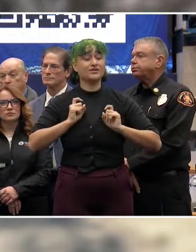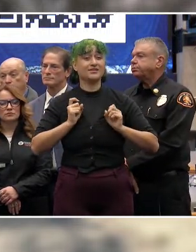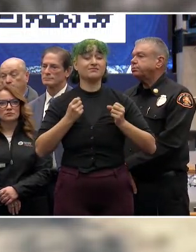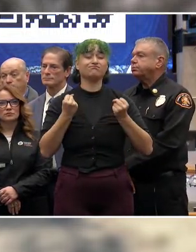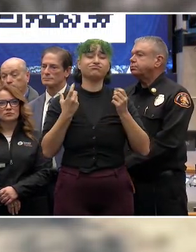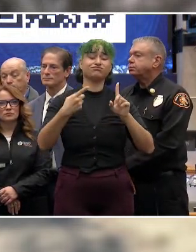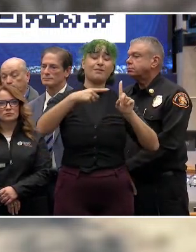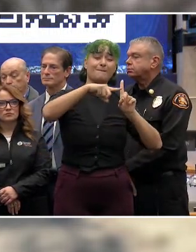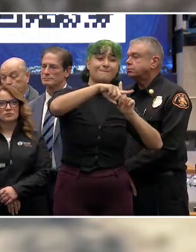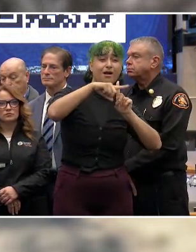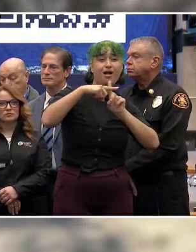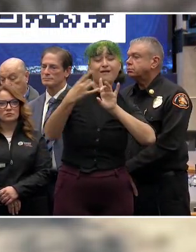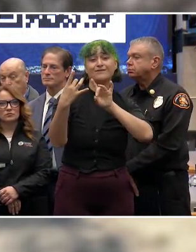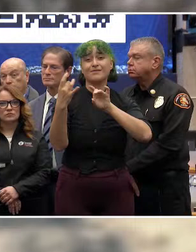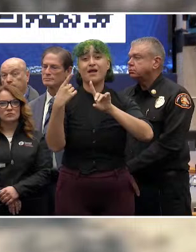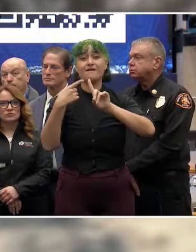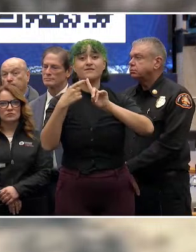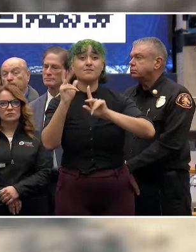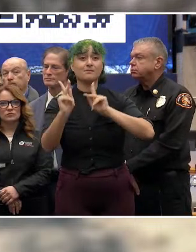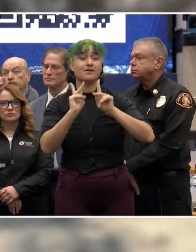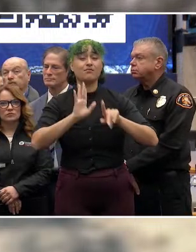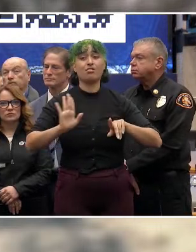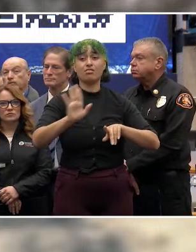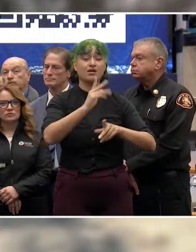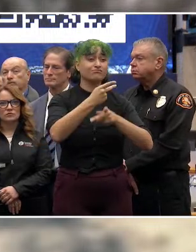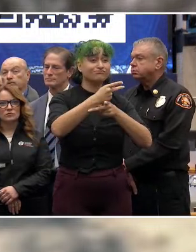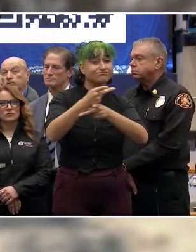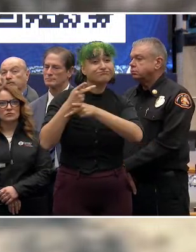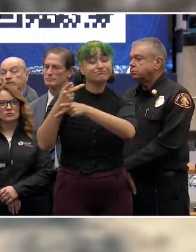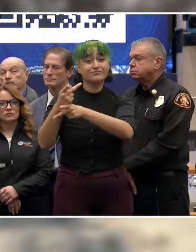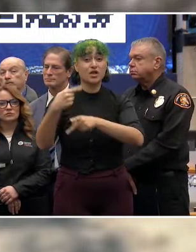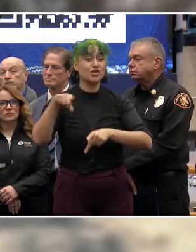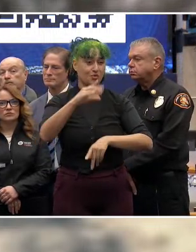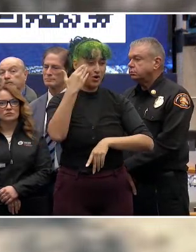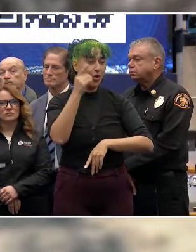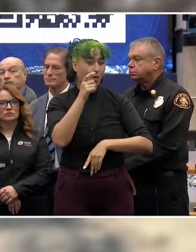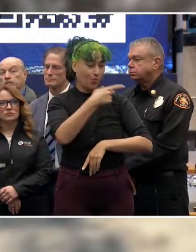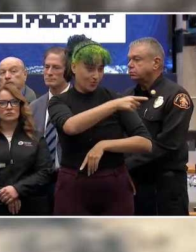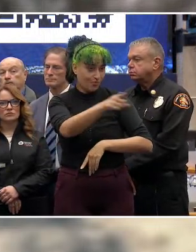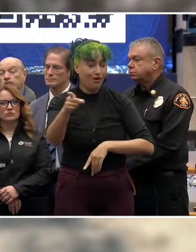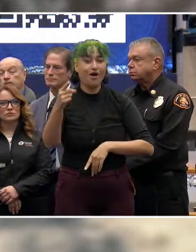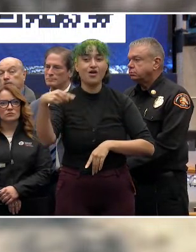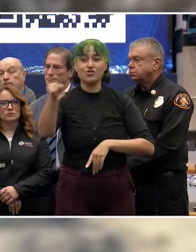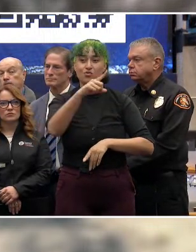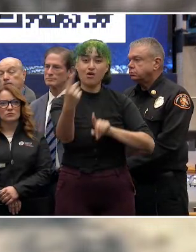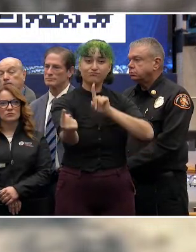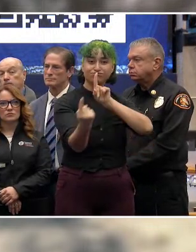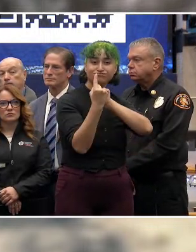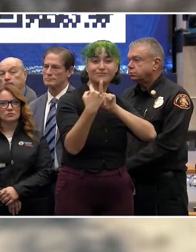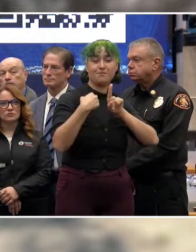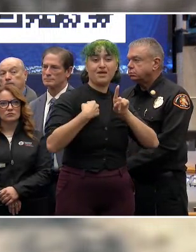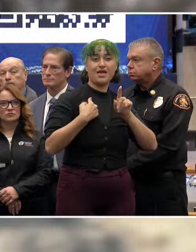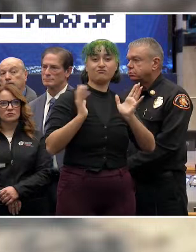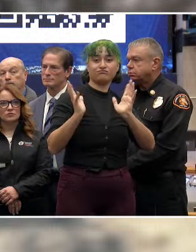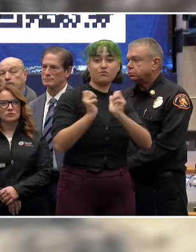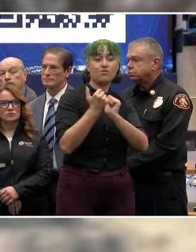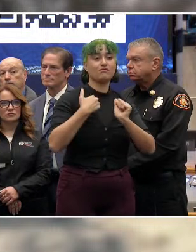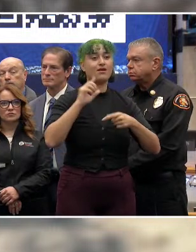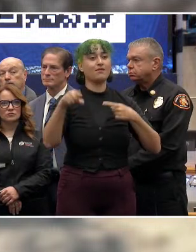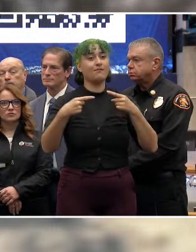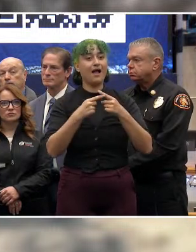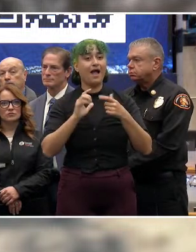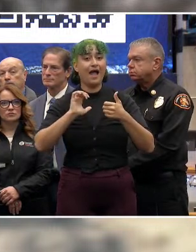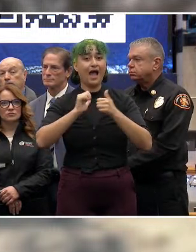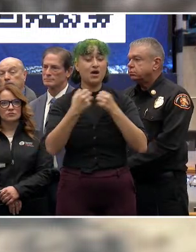such positive feedback from the residents who were there receiving services. And you know who you are. You came up to me and talked to me about